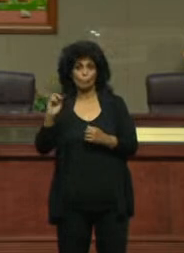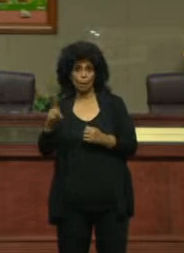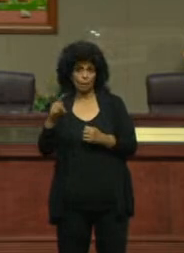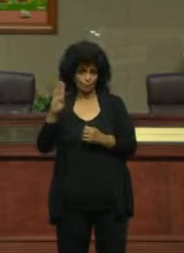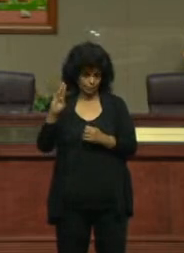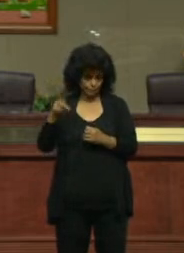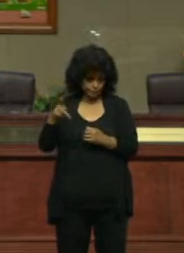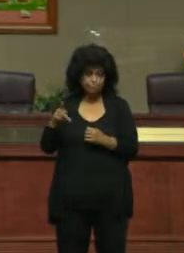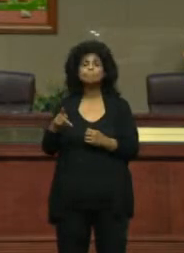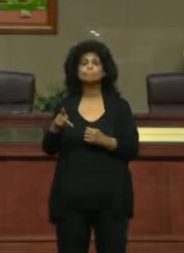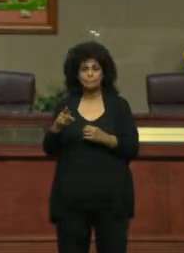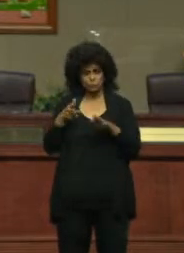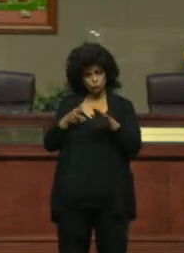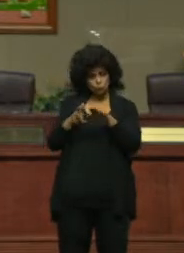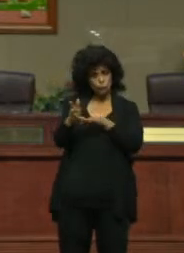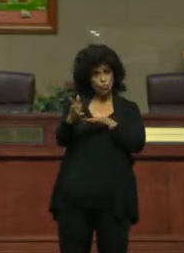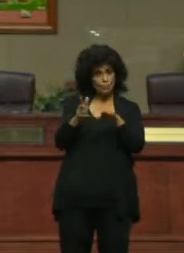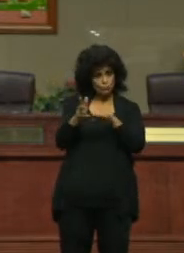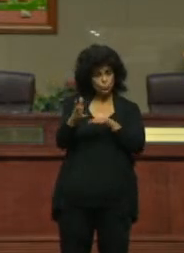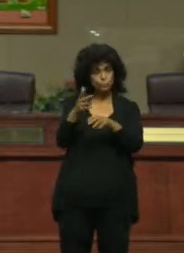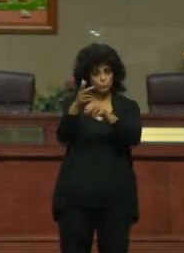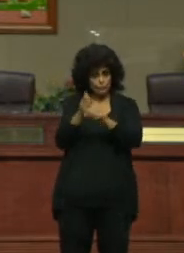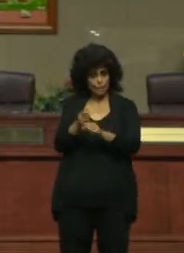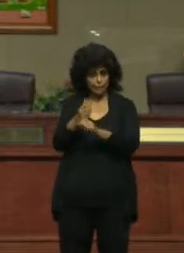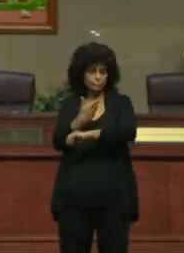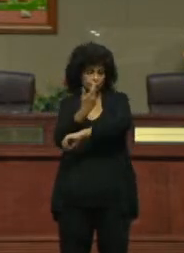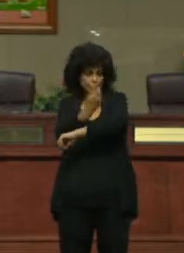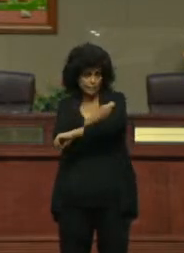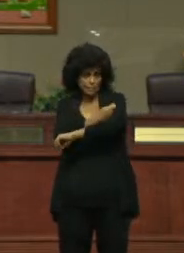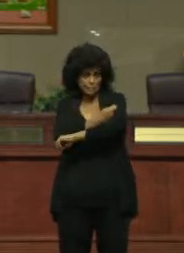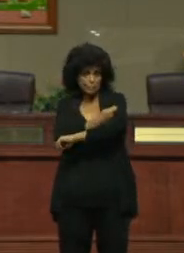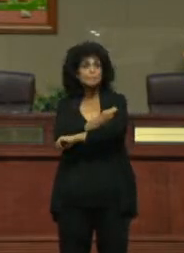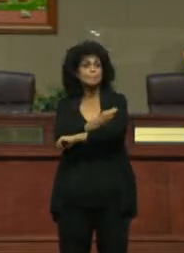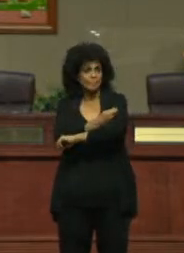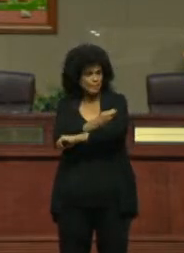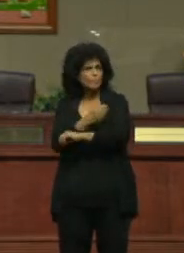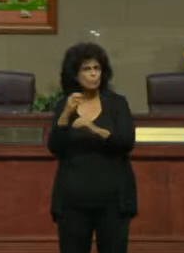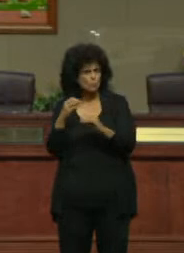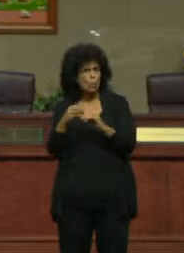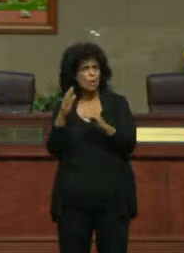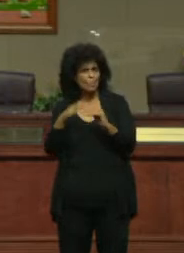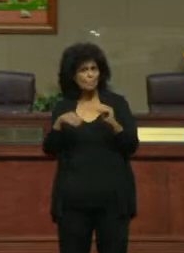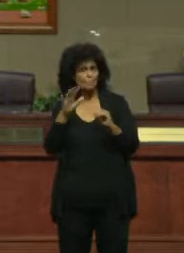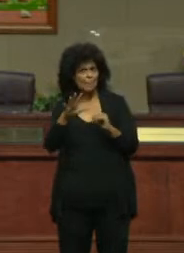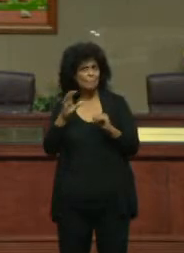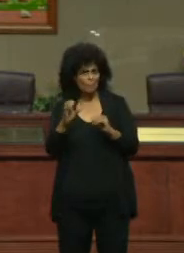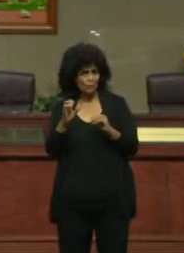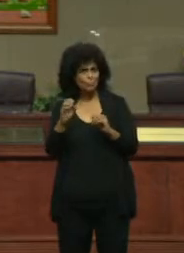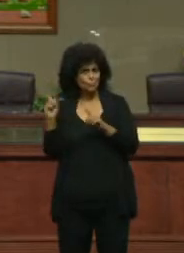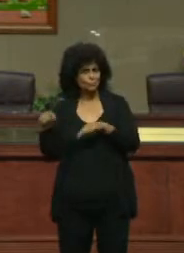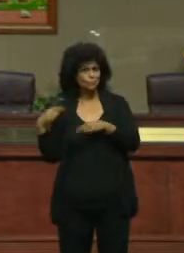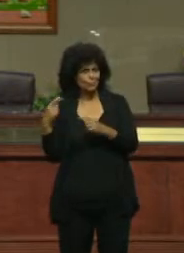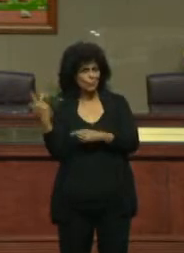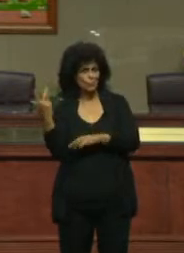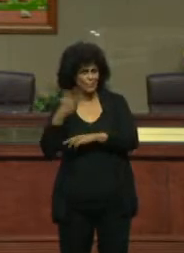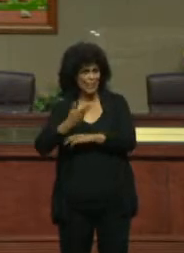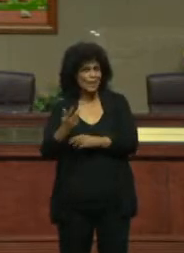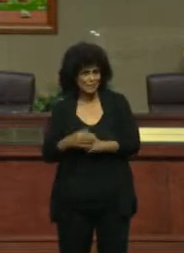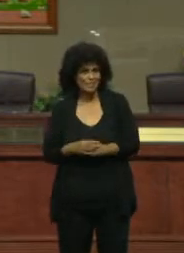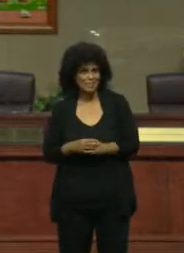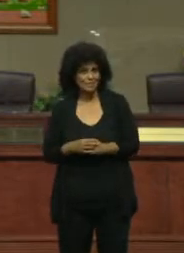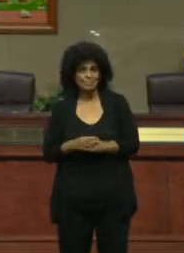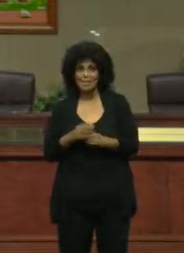site has done nearly 500 vaccinations over the past 3 days and continues to gain